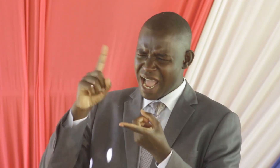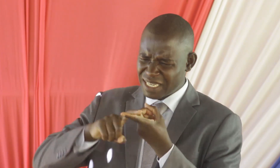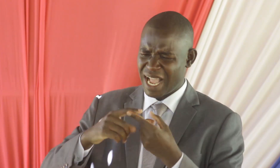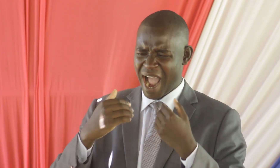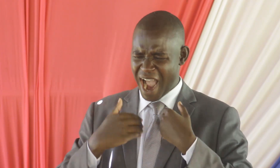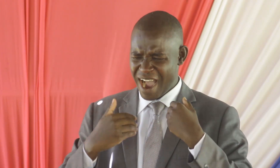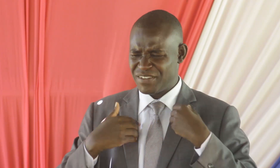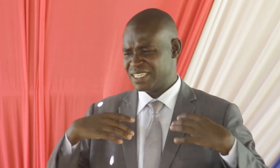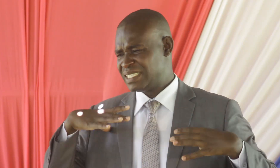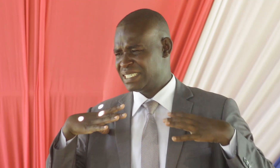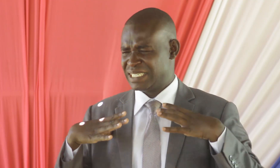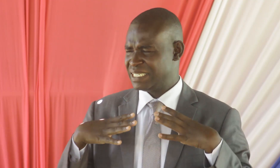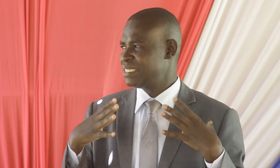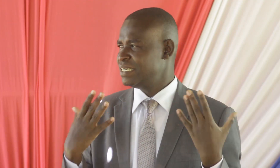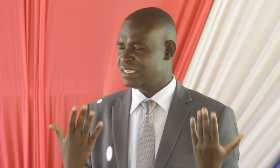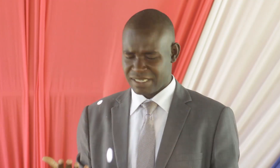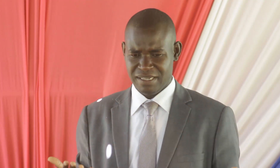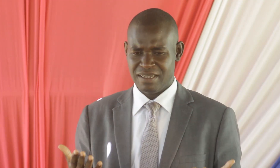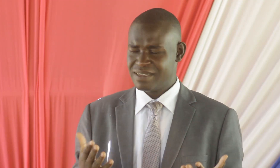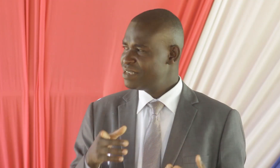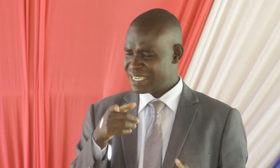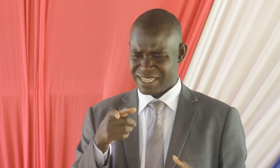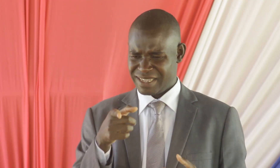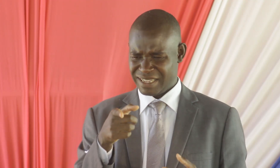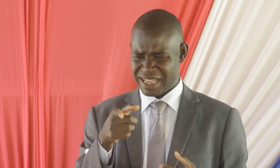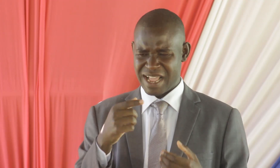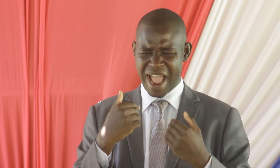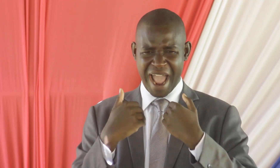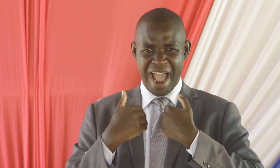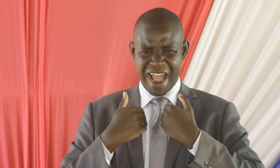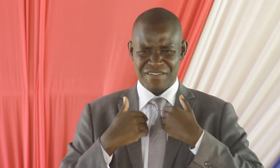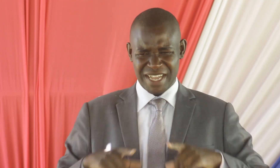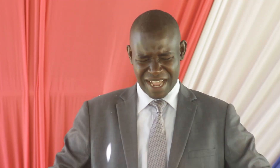This blind person was disabled.